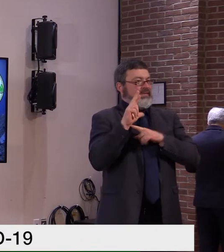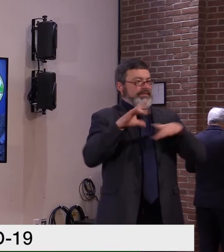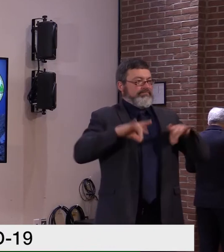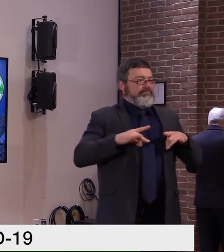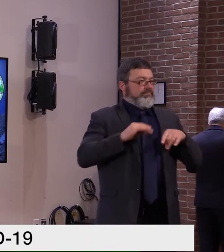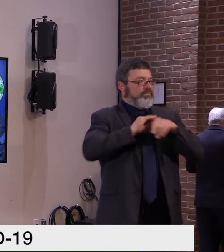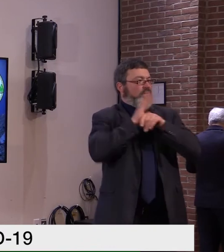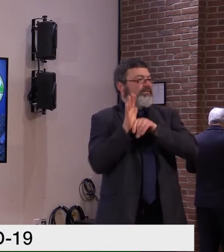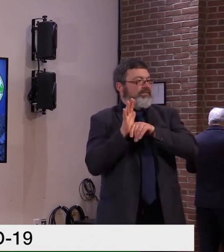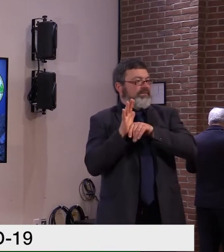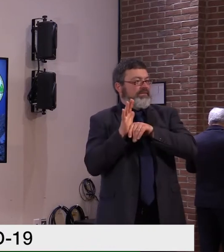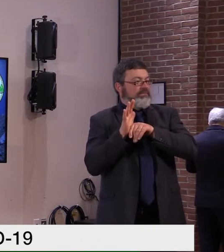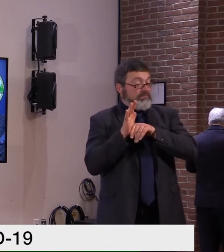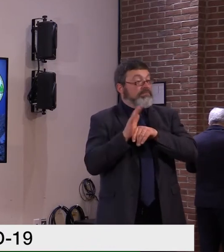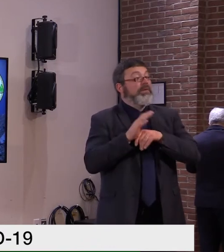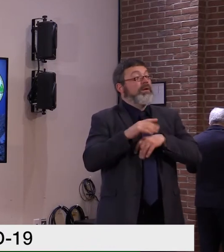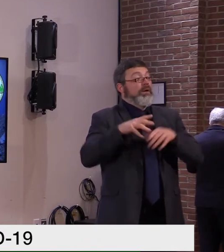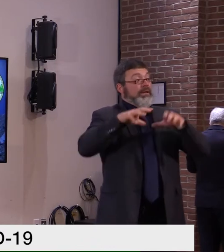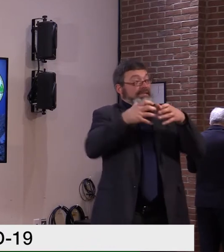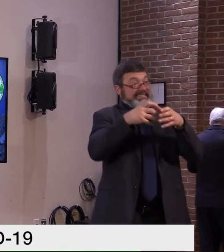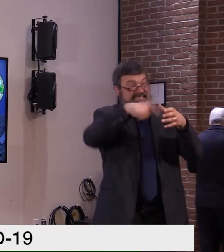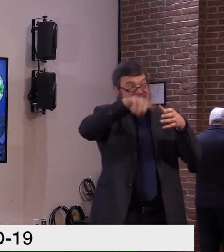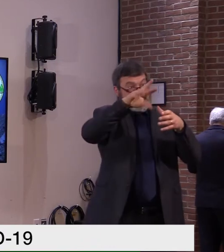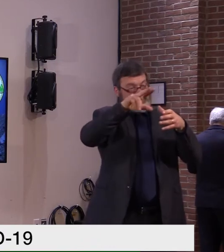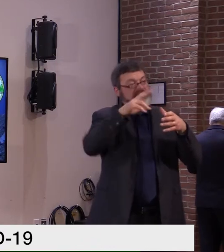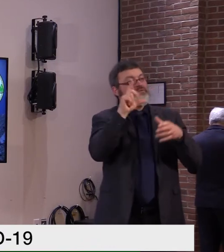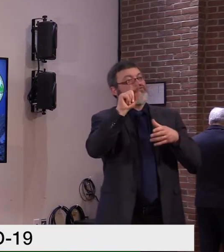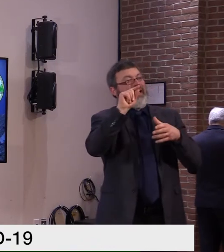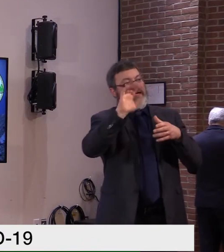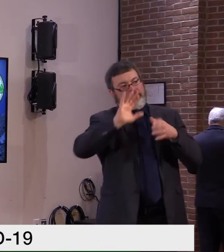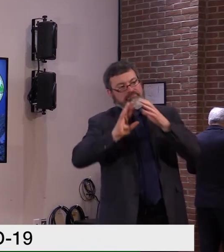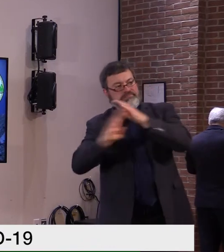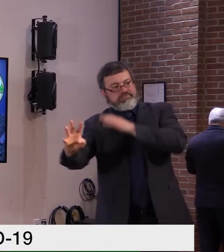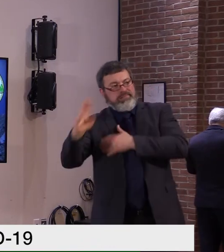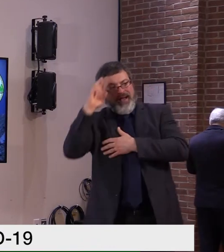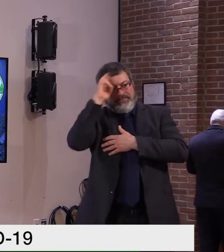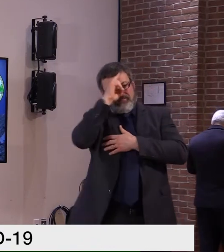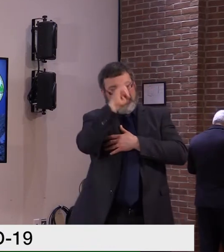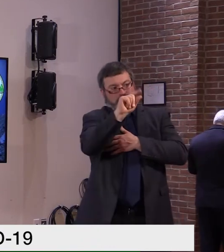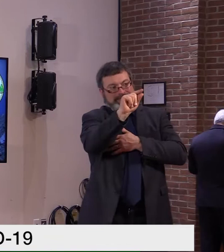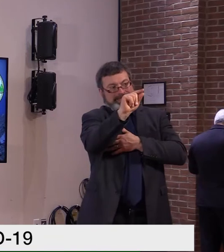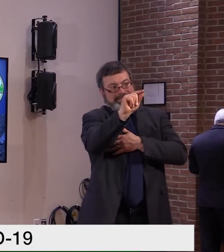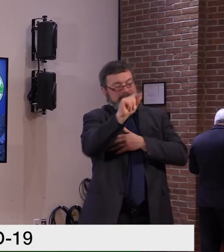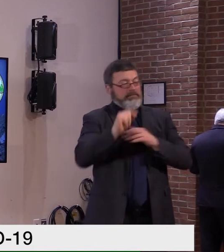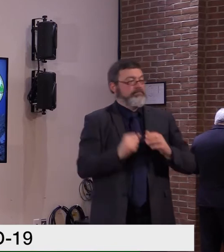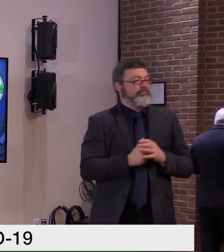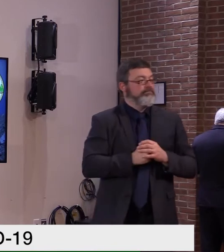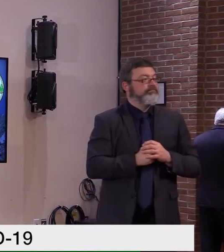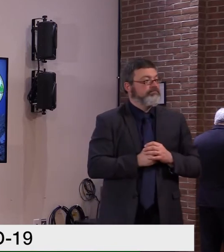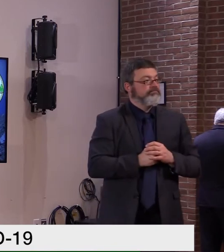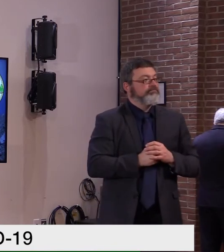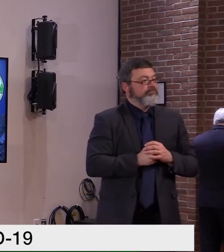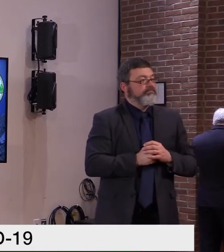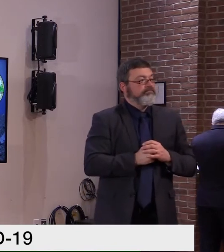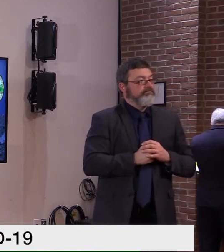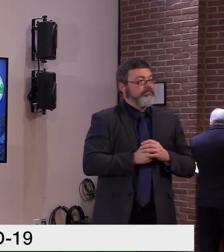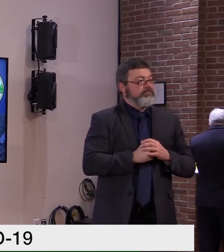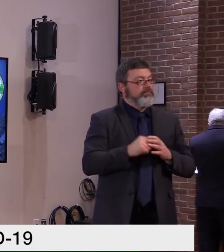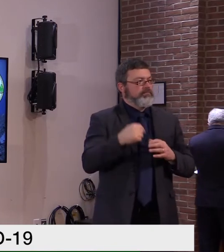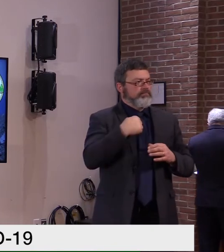COVID. We can't be absolutely certain of that number due to some of the UVM reporting issues that they're